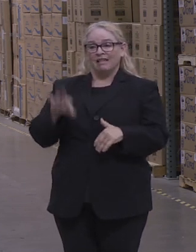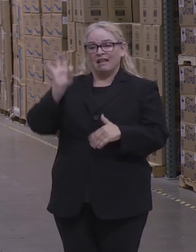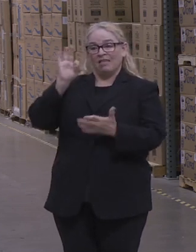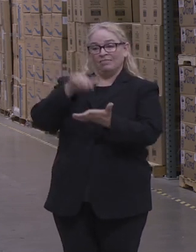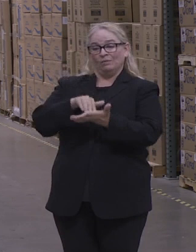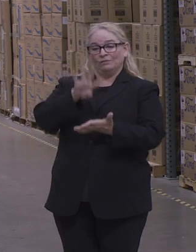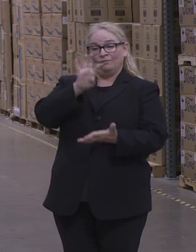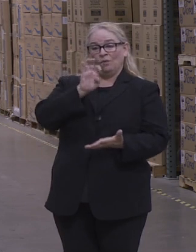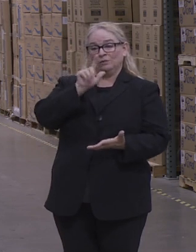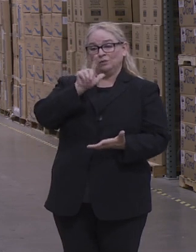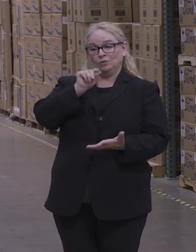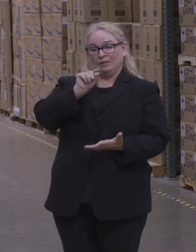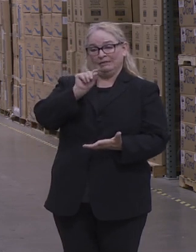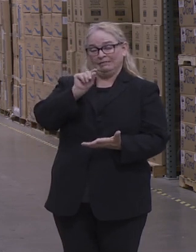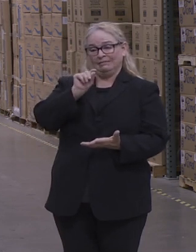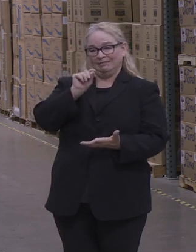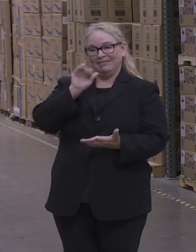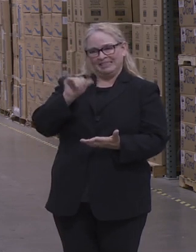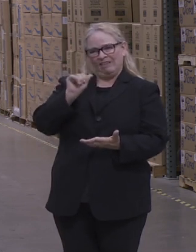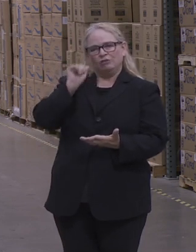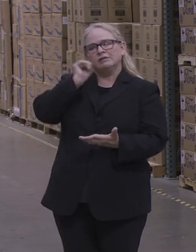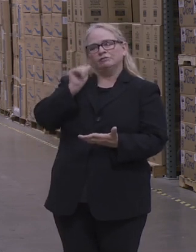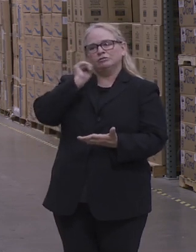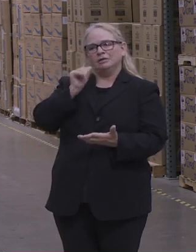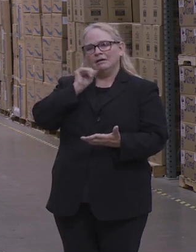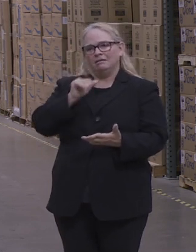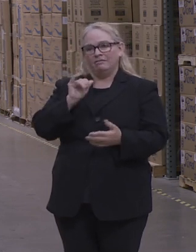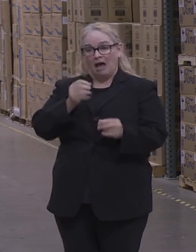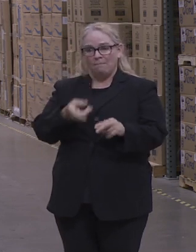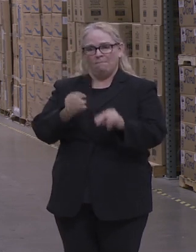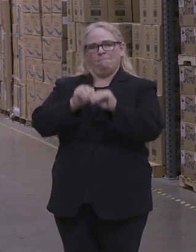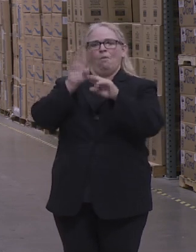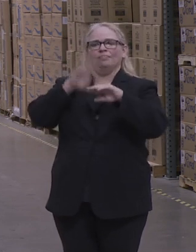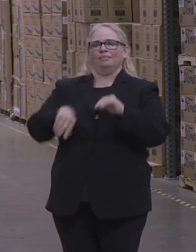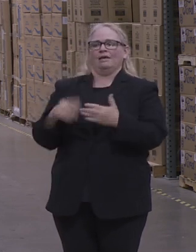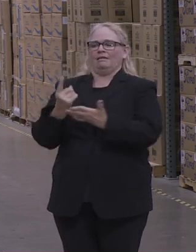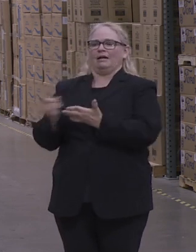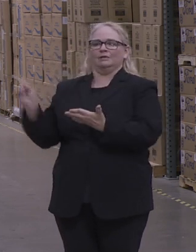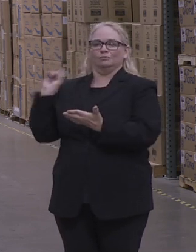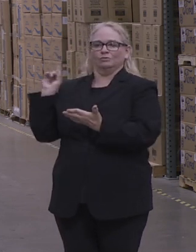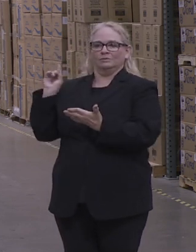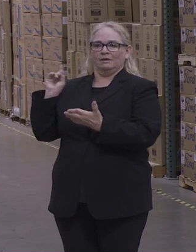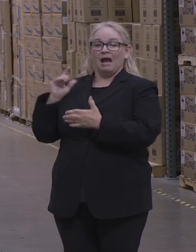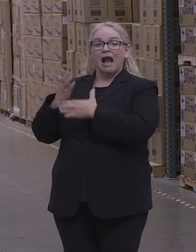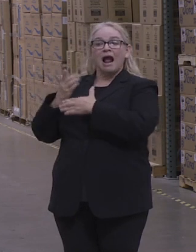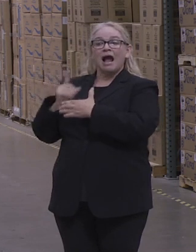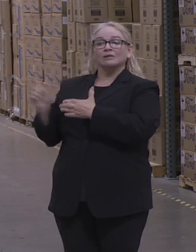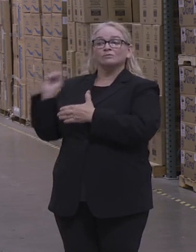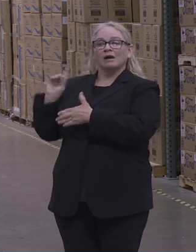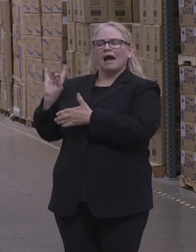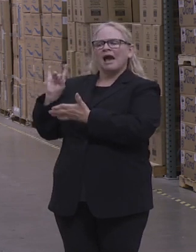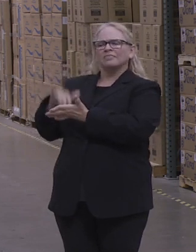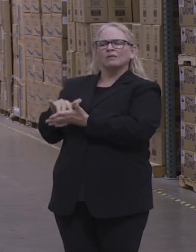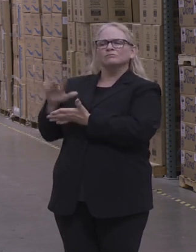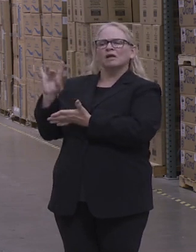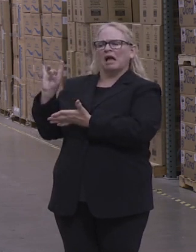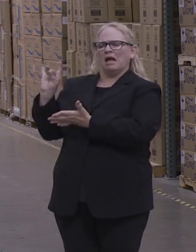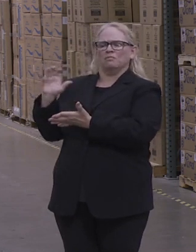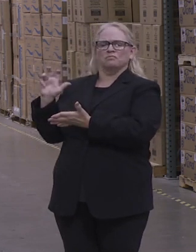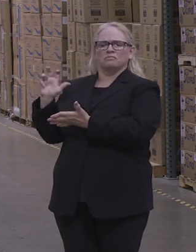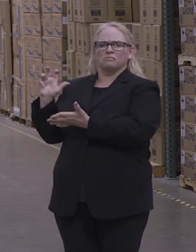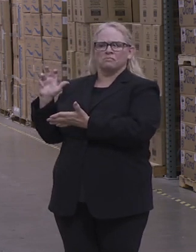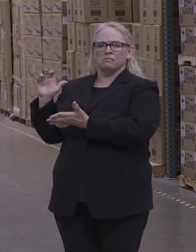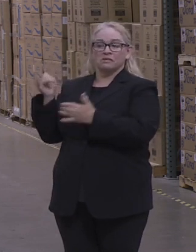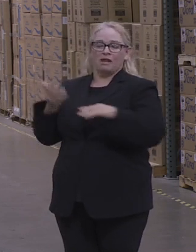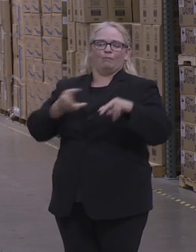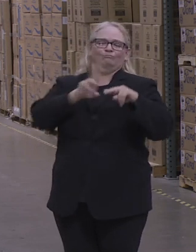9,420. That is up from previous week of roughly 8,300. So you're certainly seeing that trend line